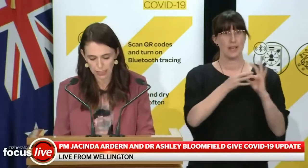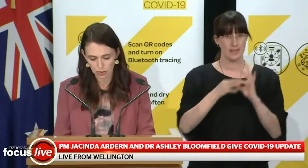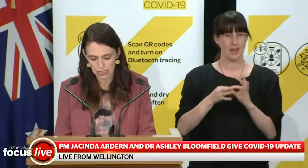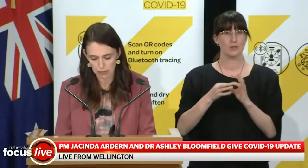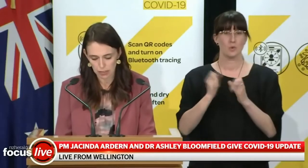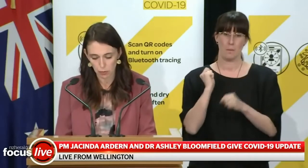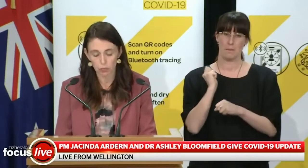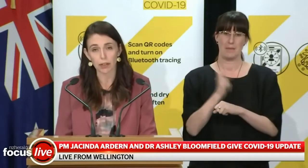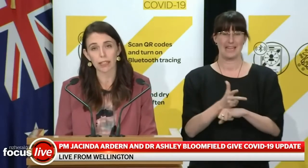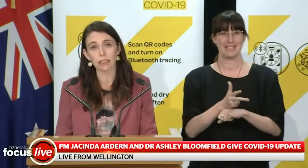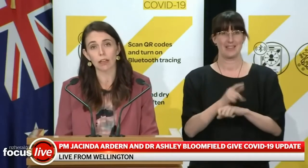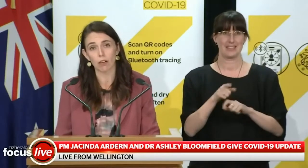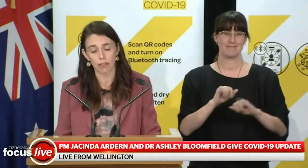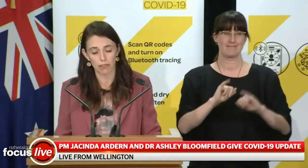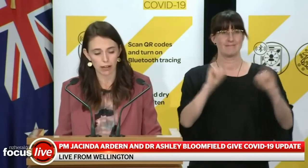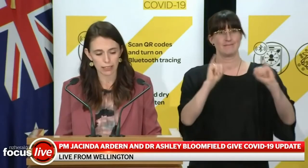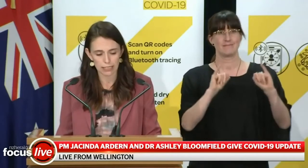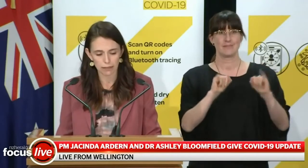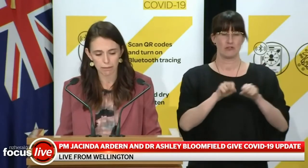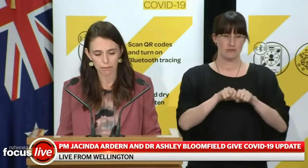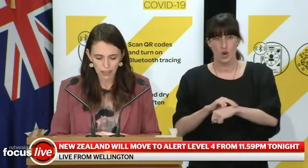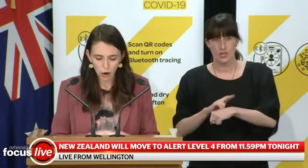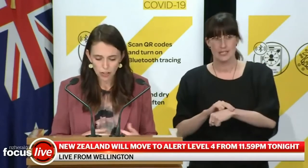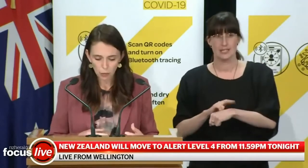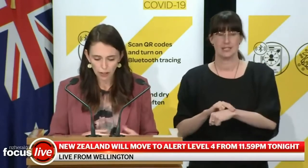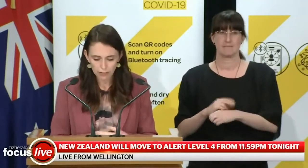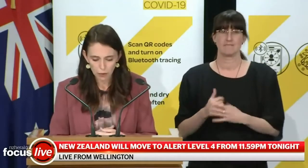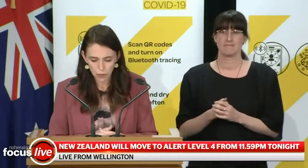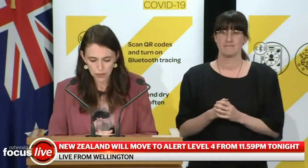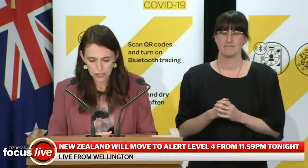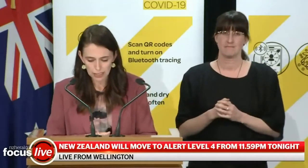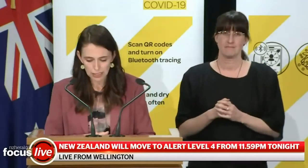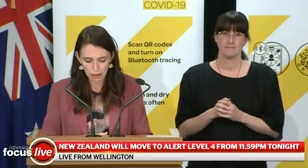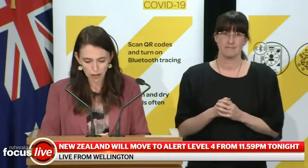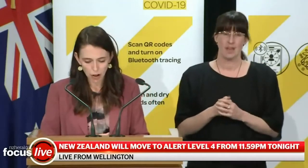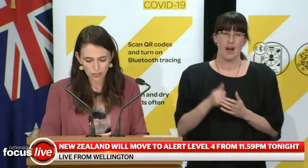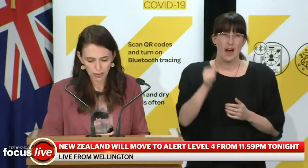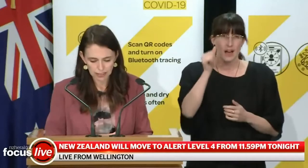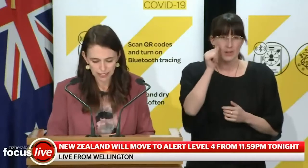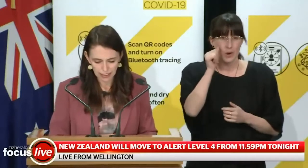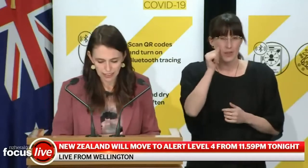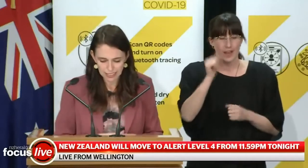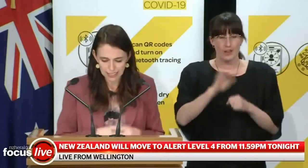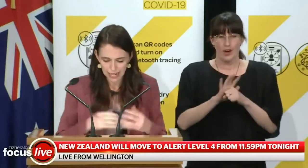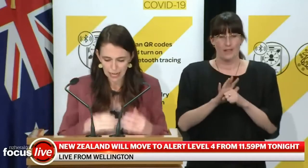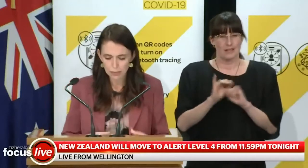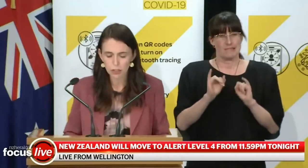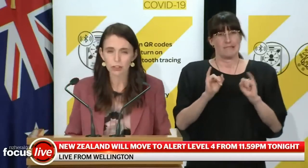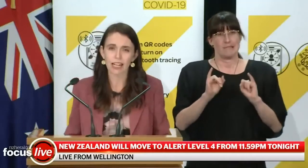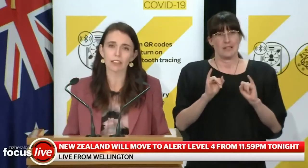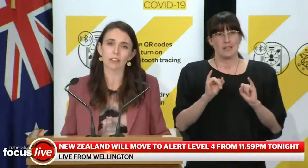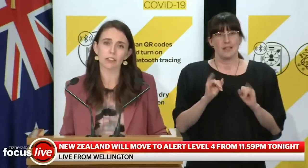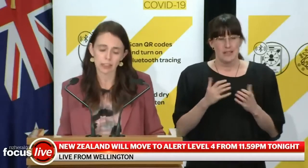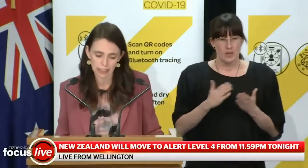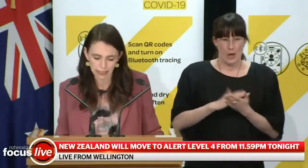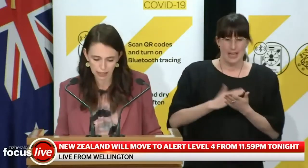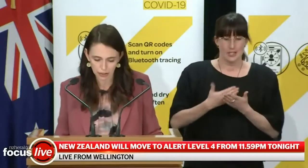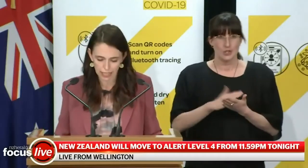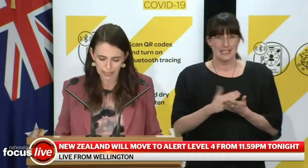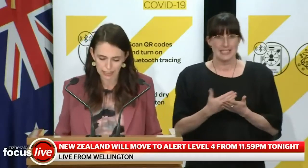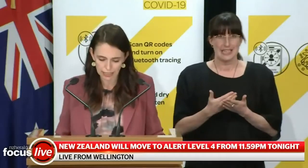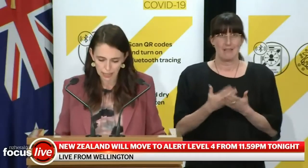dangerous and transmissible variant of the virus. I know that one of the worst things about COVID-19 is the absolute